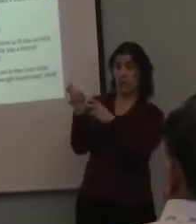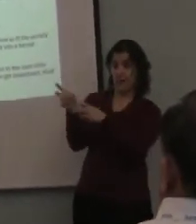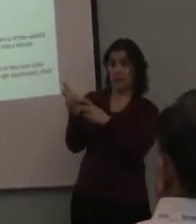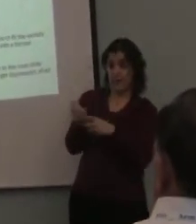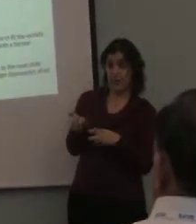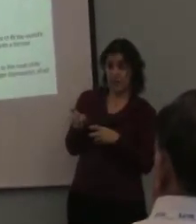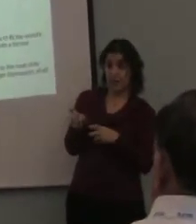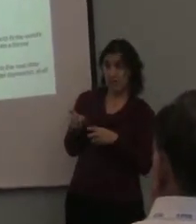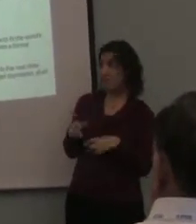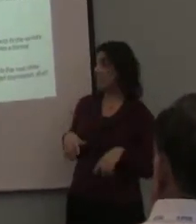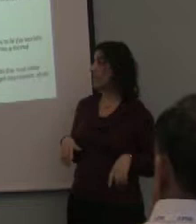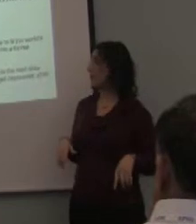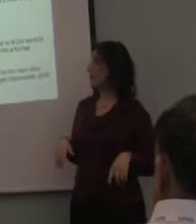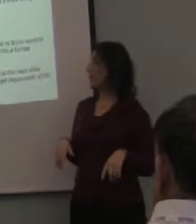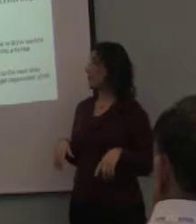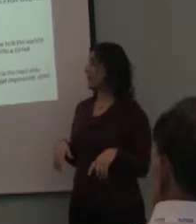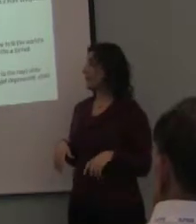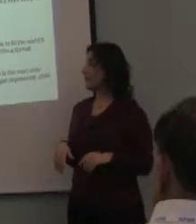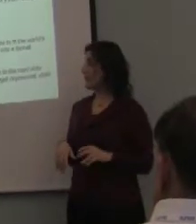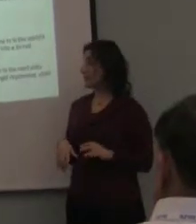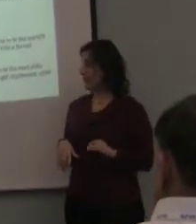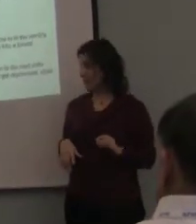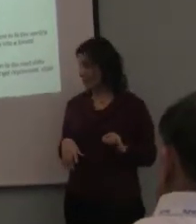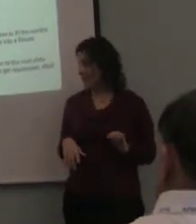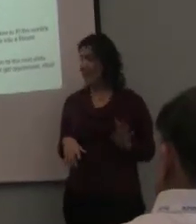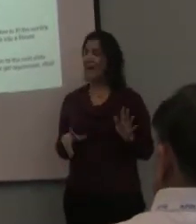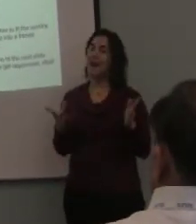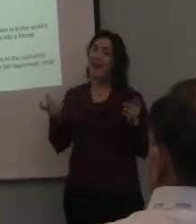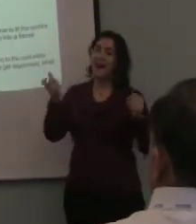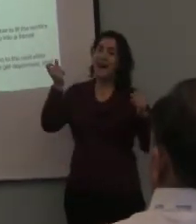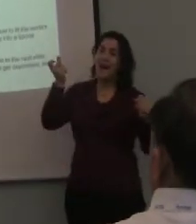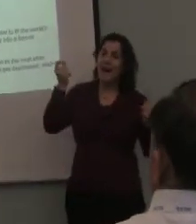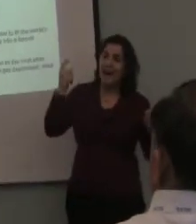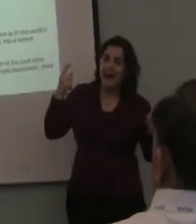Of course, the world's not perfect.